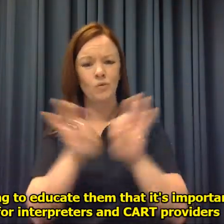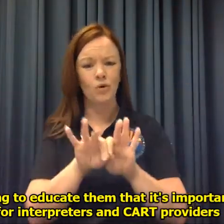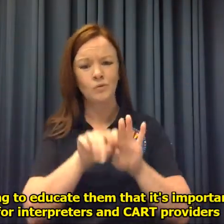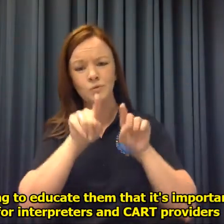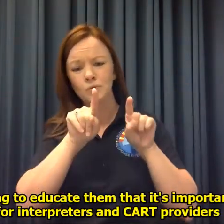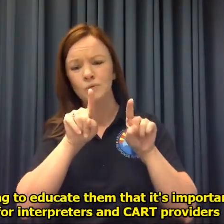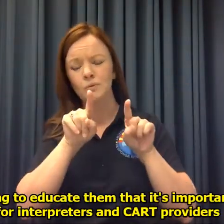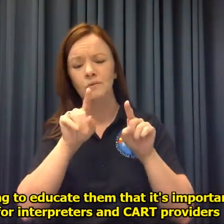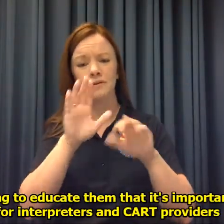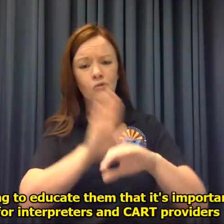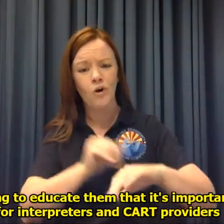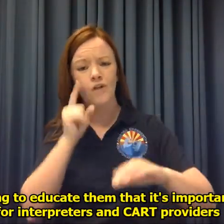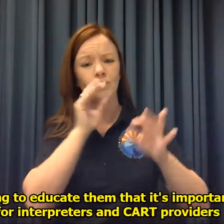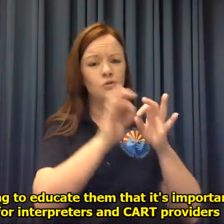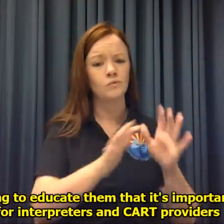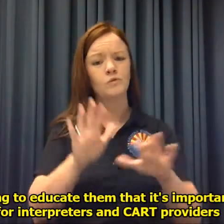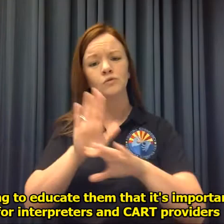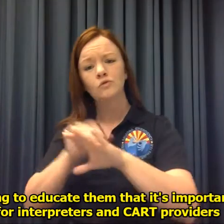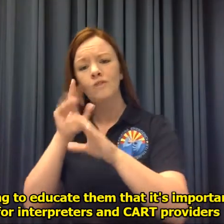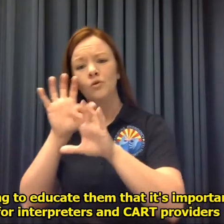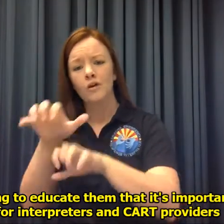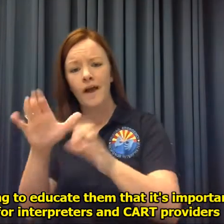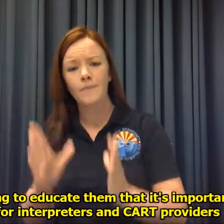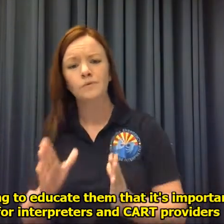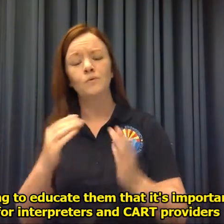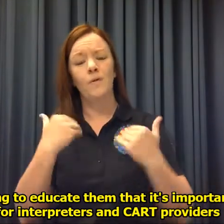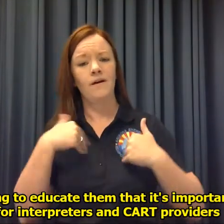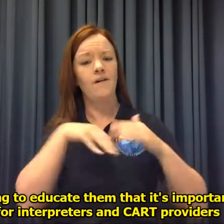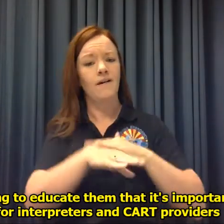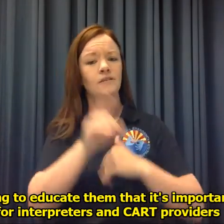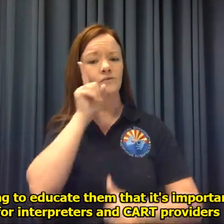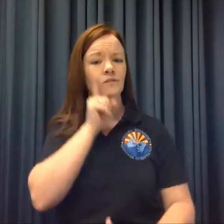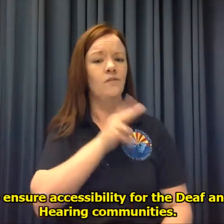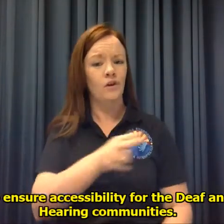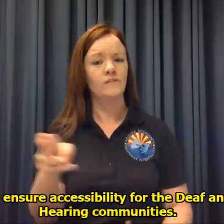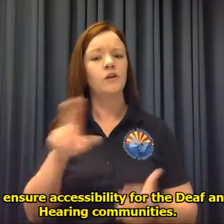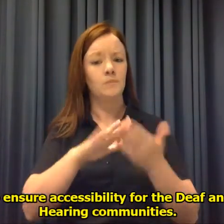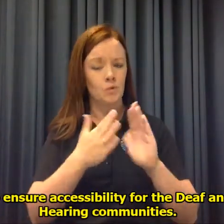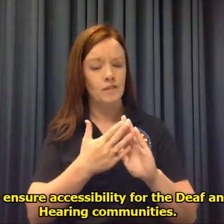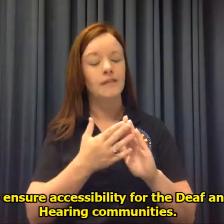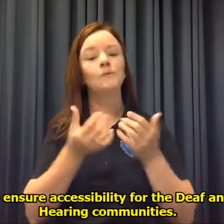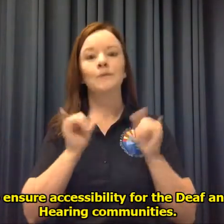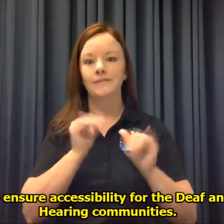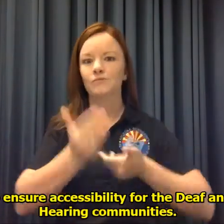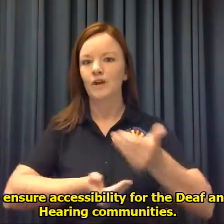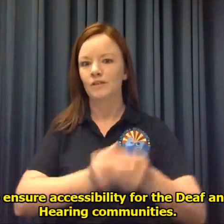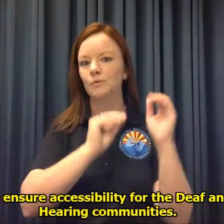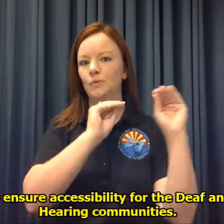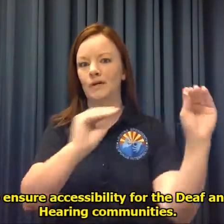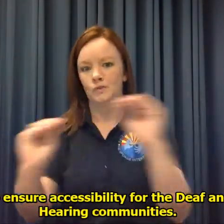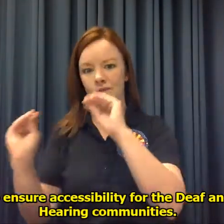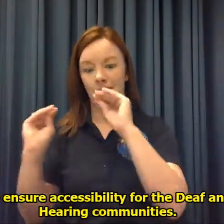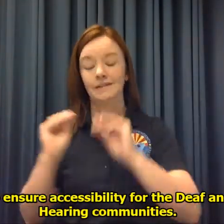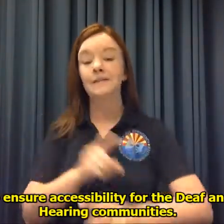to educate them that it's important they call for interpreters and CART providers in order to ensure accessibility for the deaf and hard of hearing